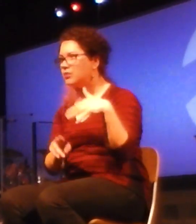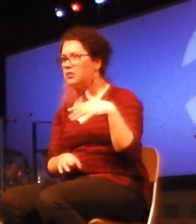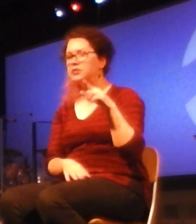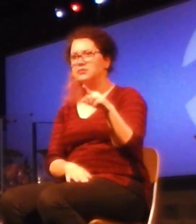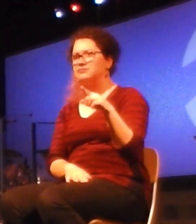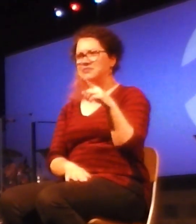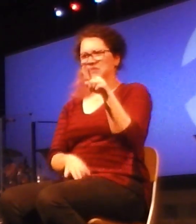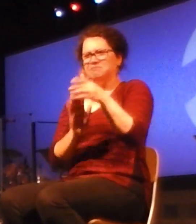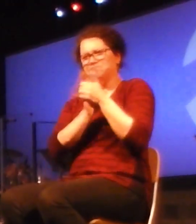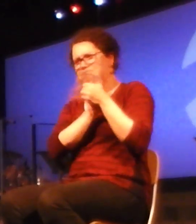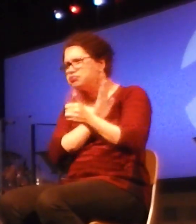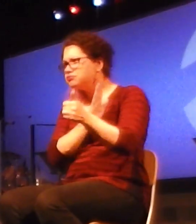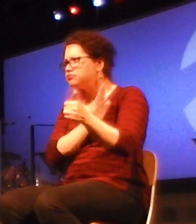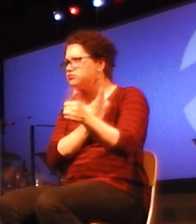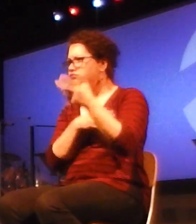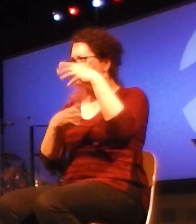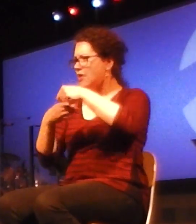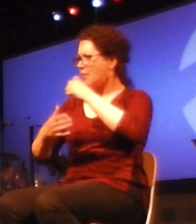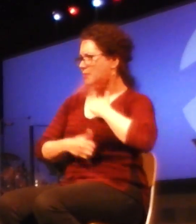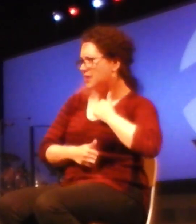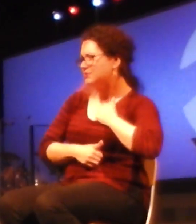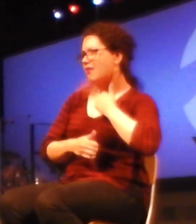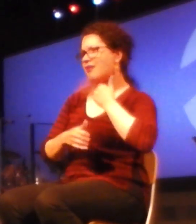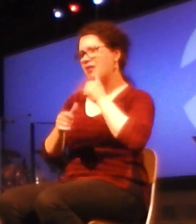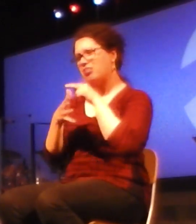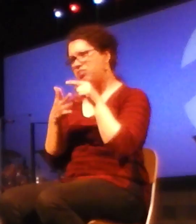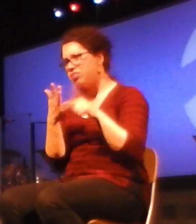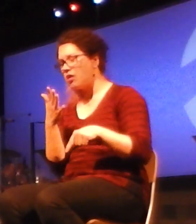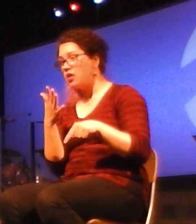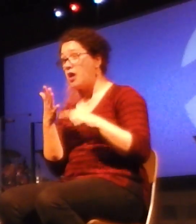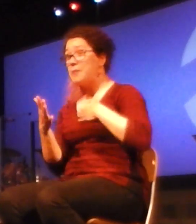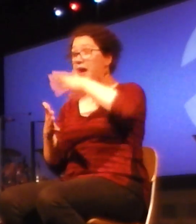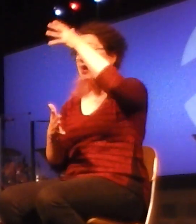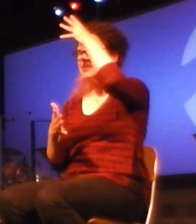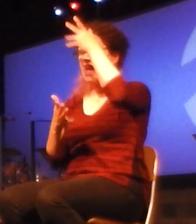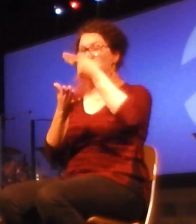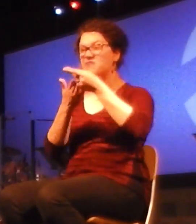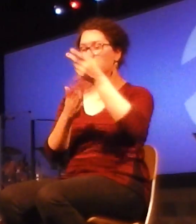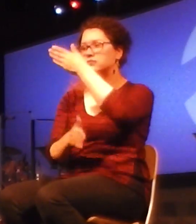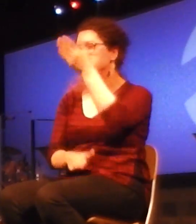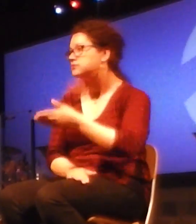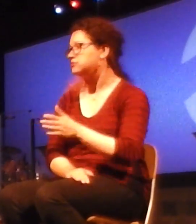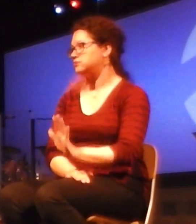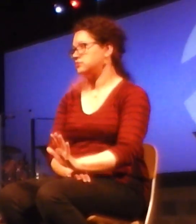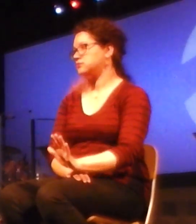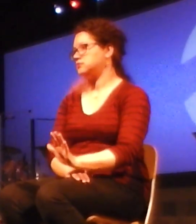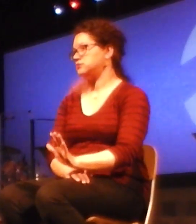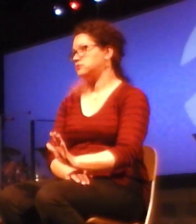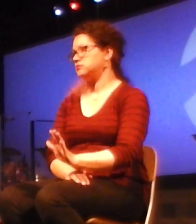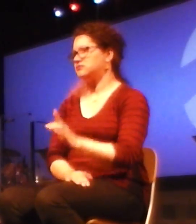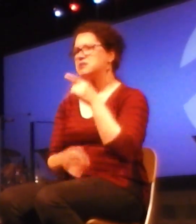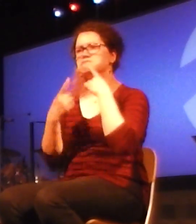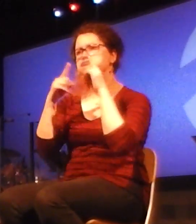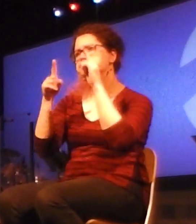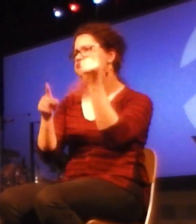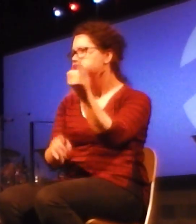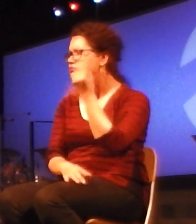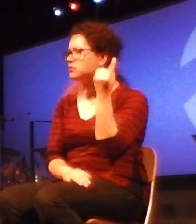good at what he did in the military. And so my dad, he never failed at anything. He just always